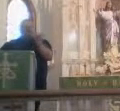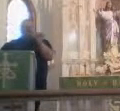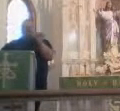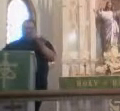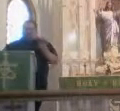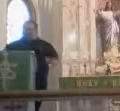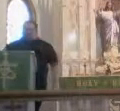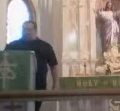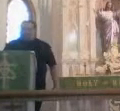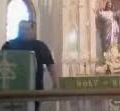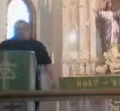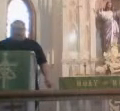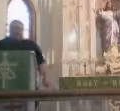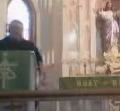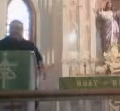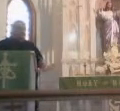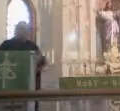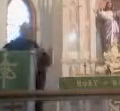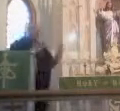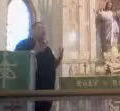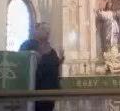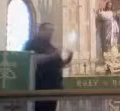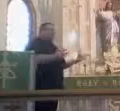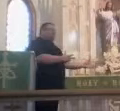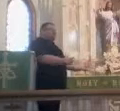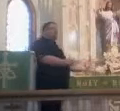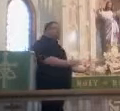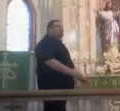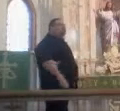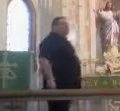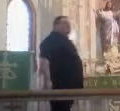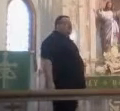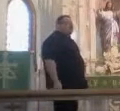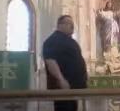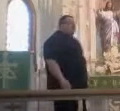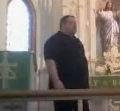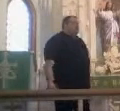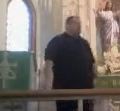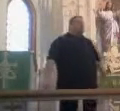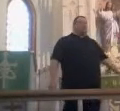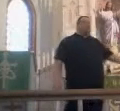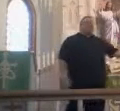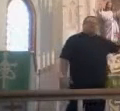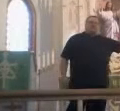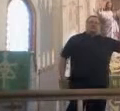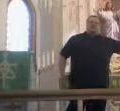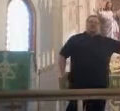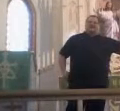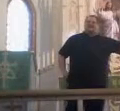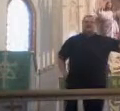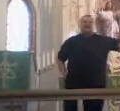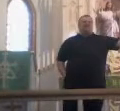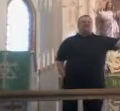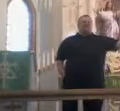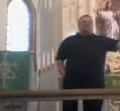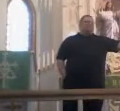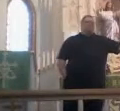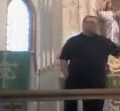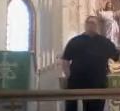of us during our earthly lives, no matter how we feel from time to time, no matter what the worst days ever might